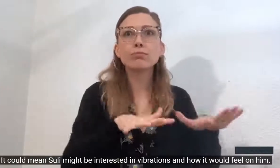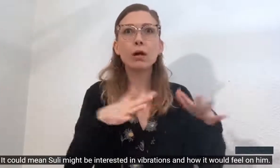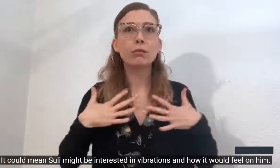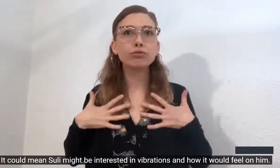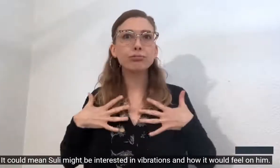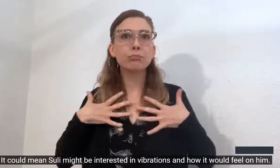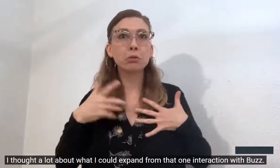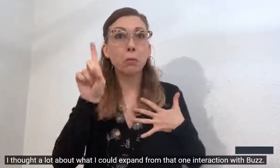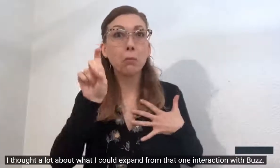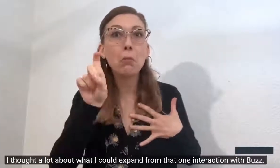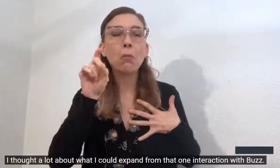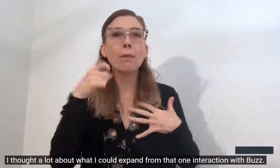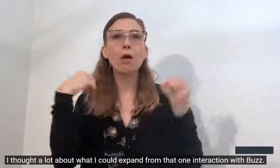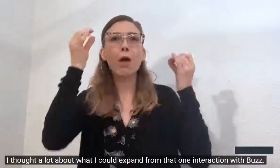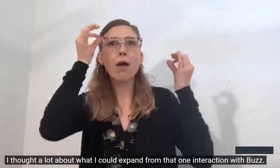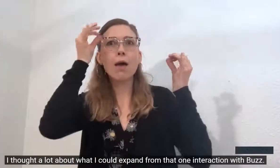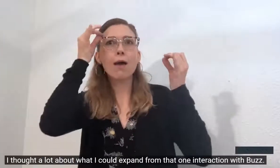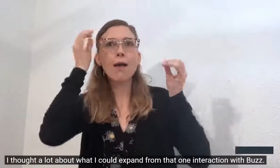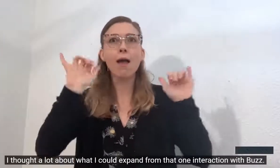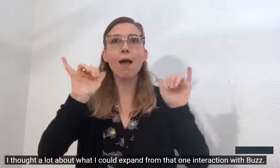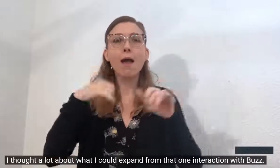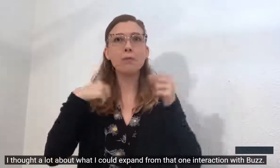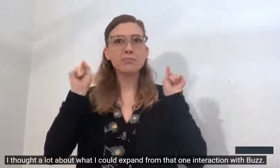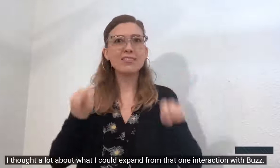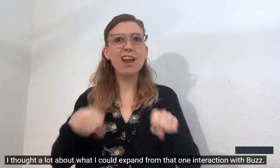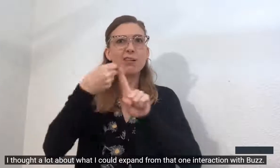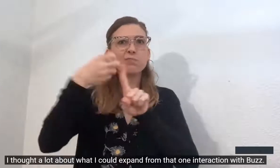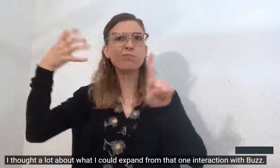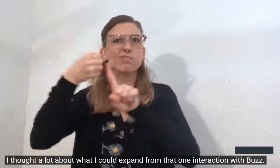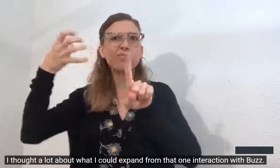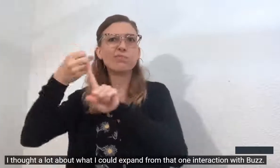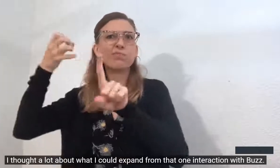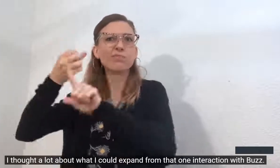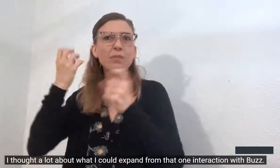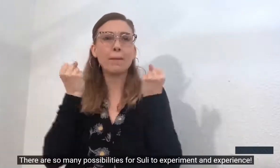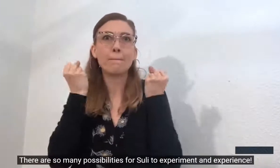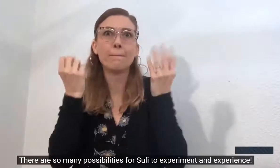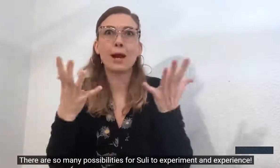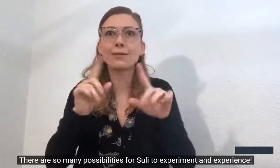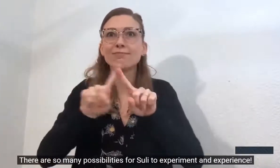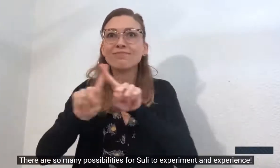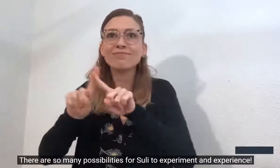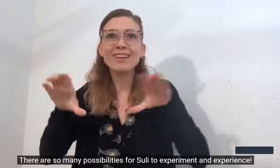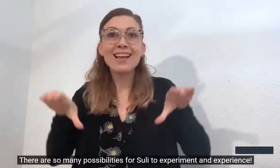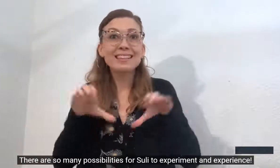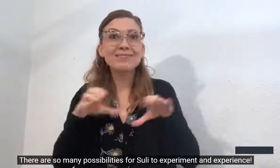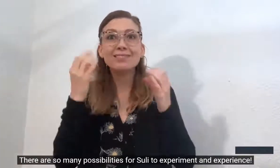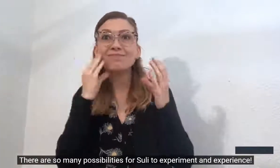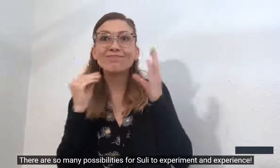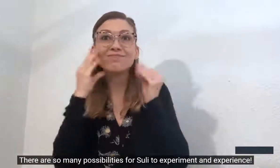in vibrations and how those vibrations would feel on his body? I thought a lot about how I could expand just from that one interaction with Buzz. So